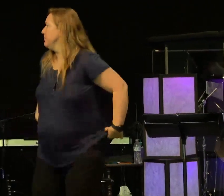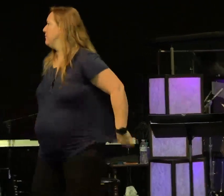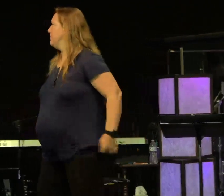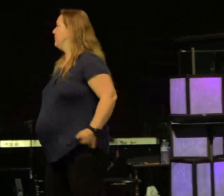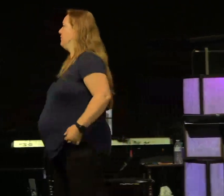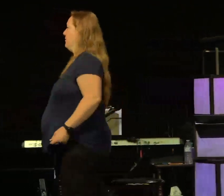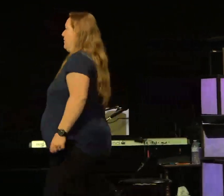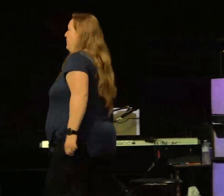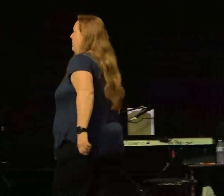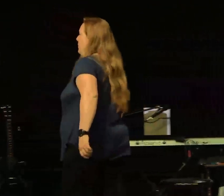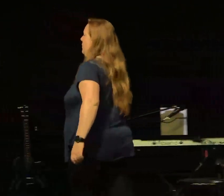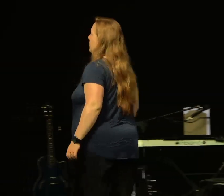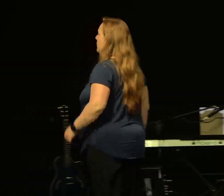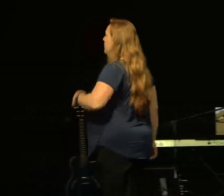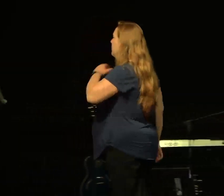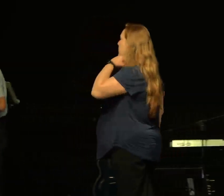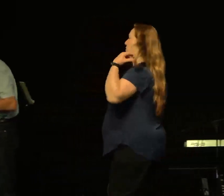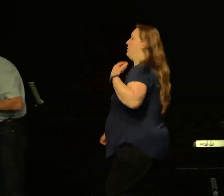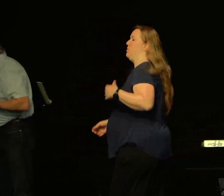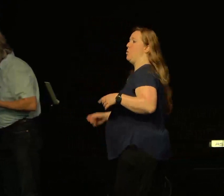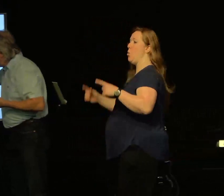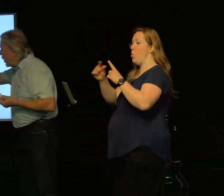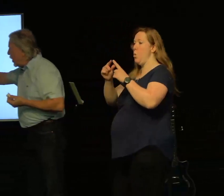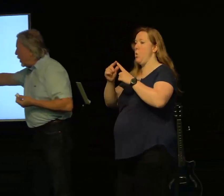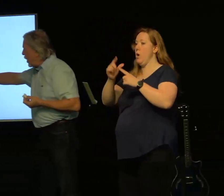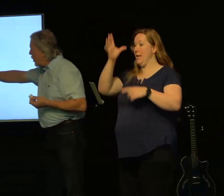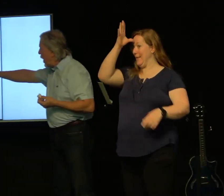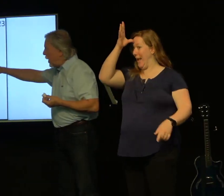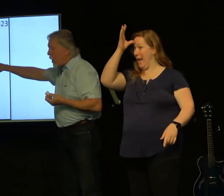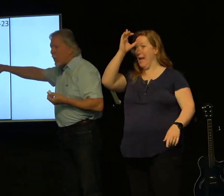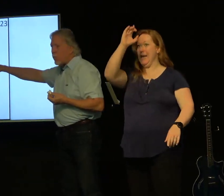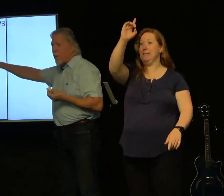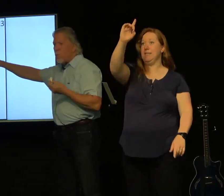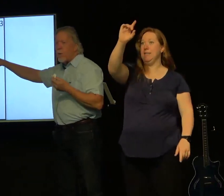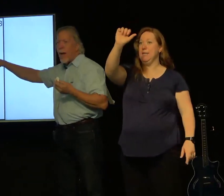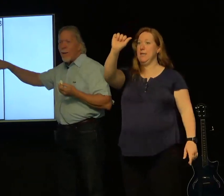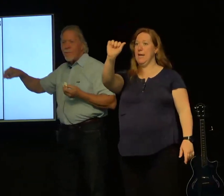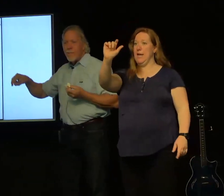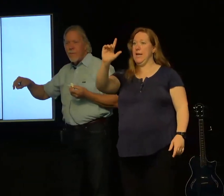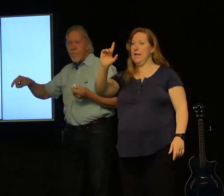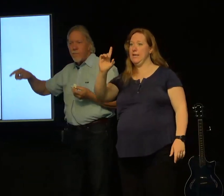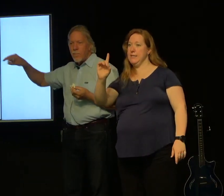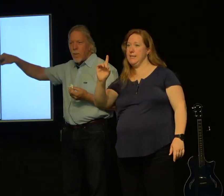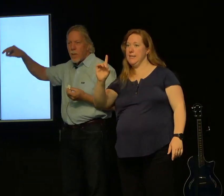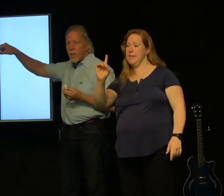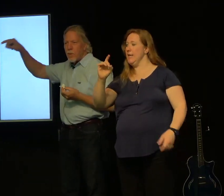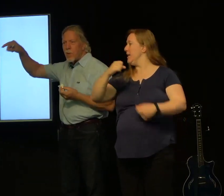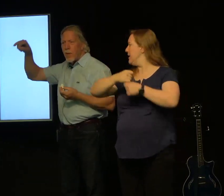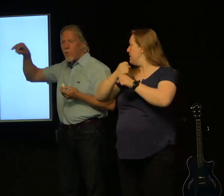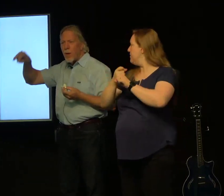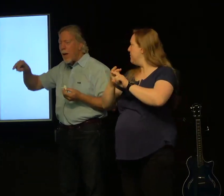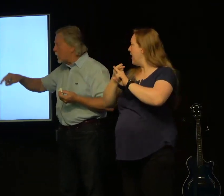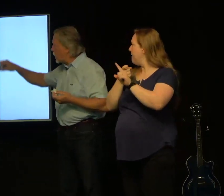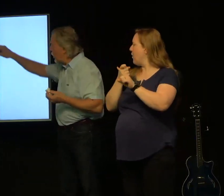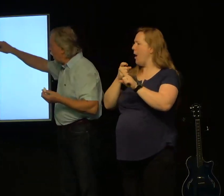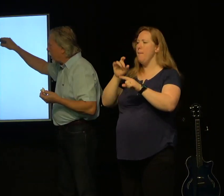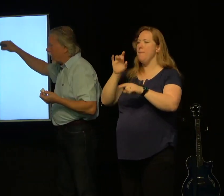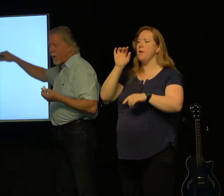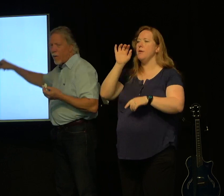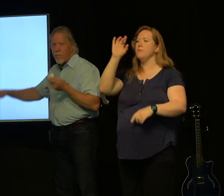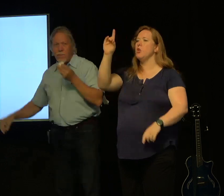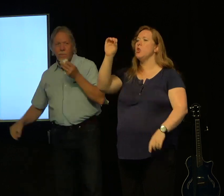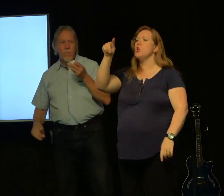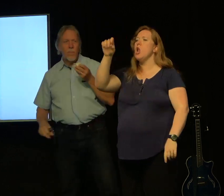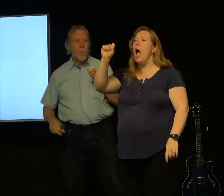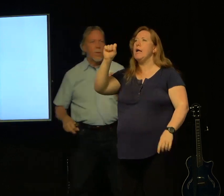drawing it, the word dad is made up of little dots. Just little dots to make a